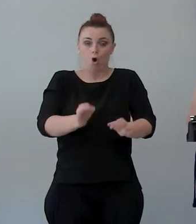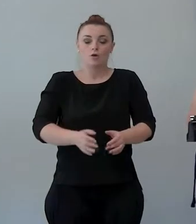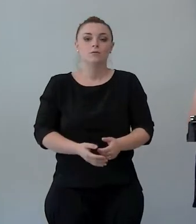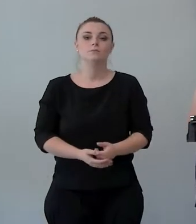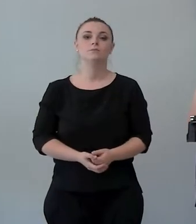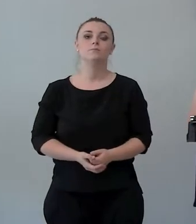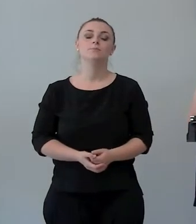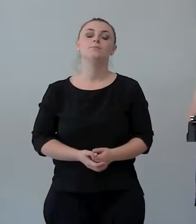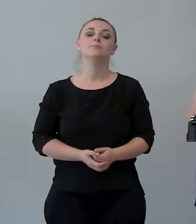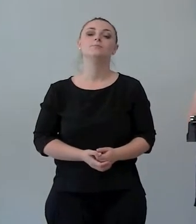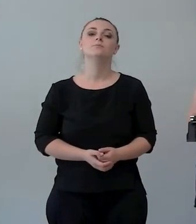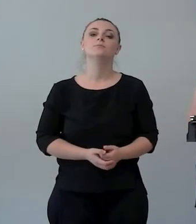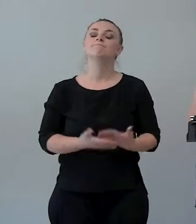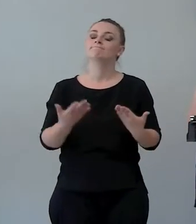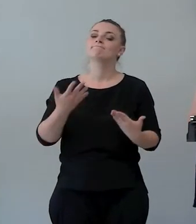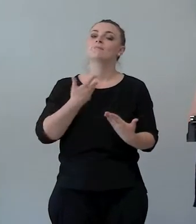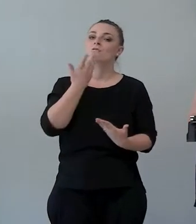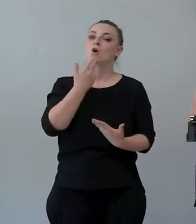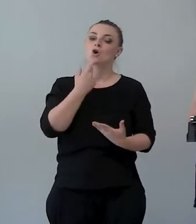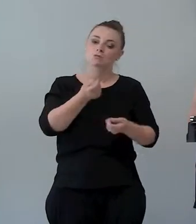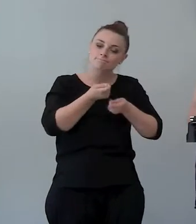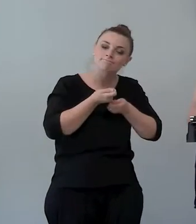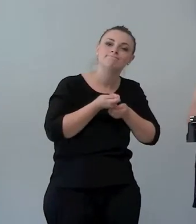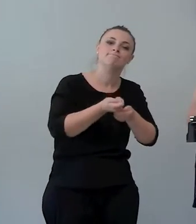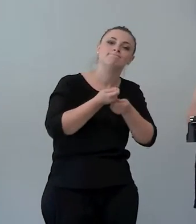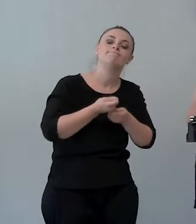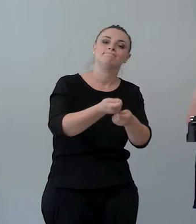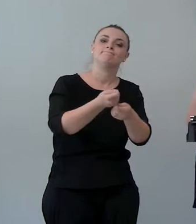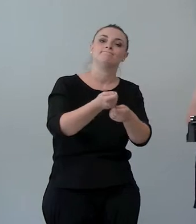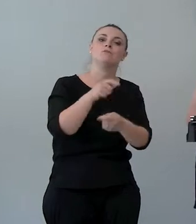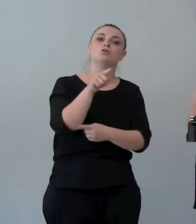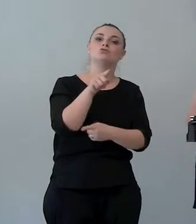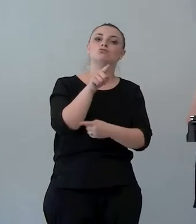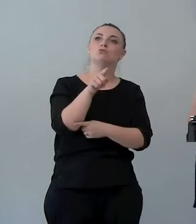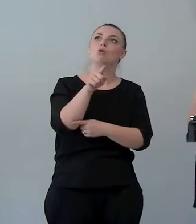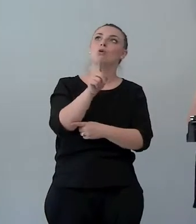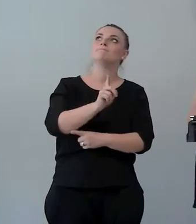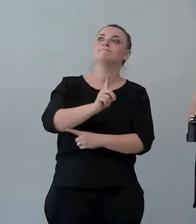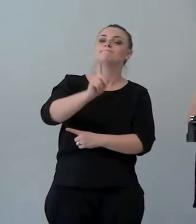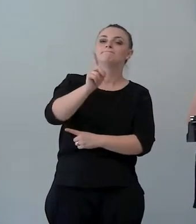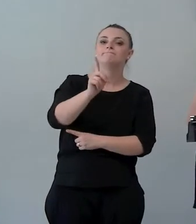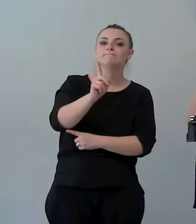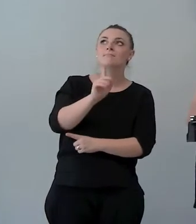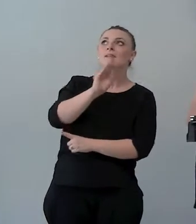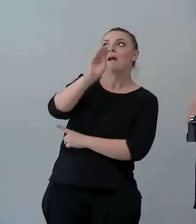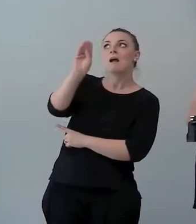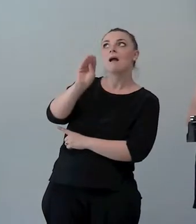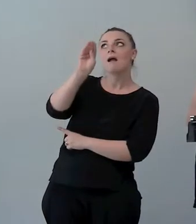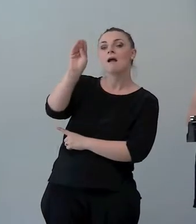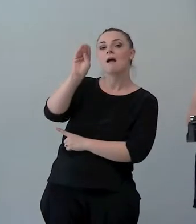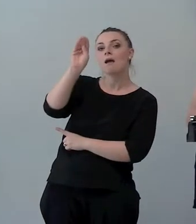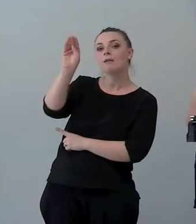reach. Ti invito a chiedere al Signore. I encourage you to ask the